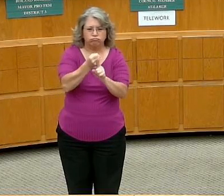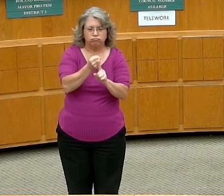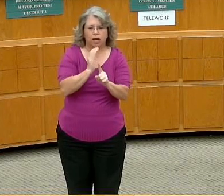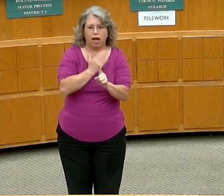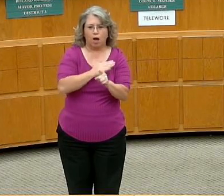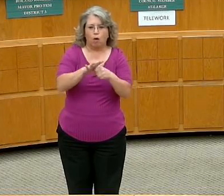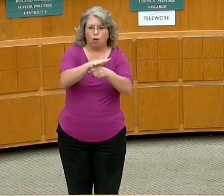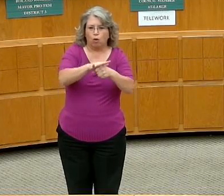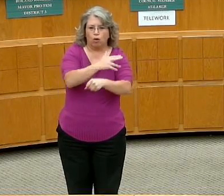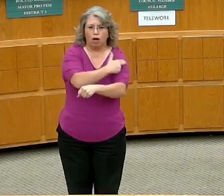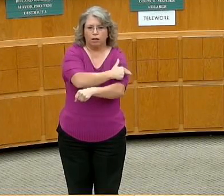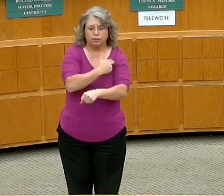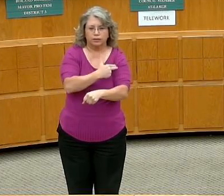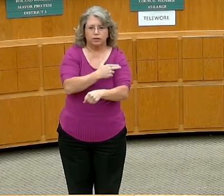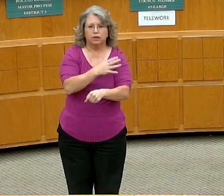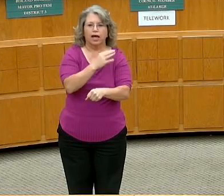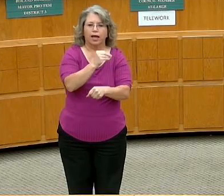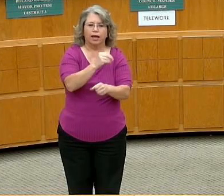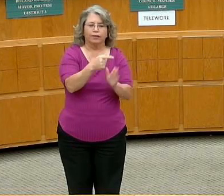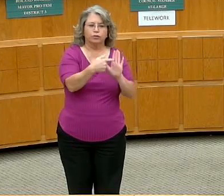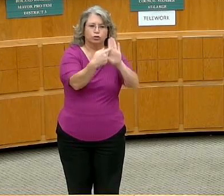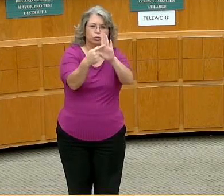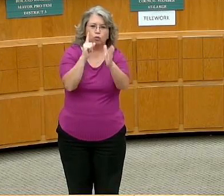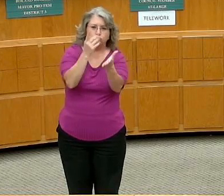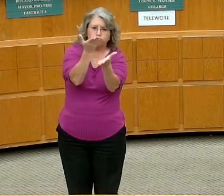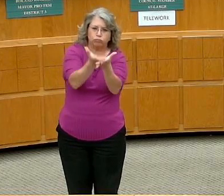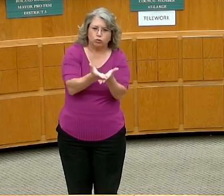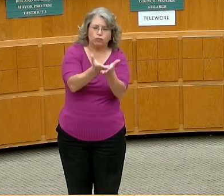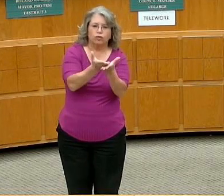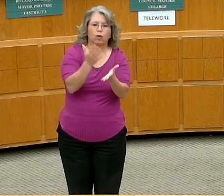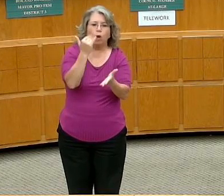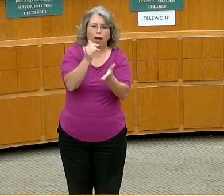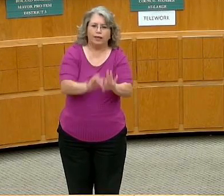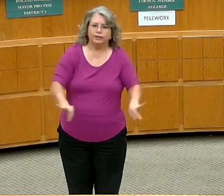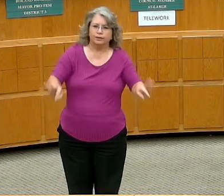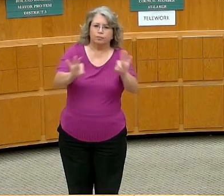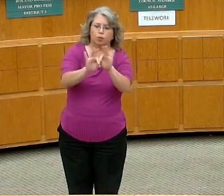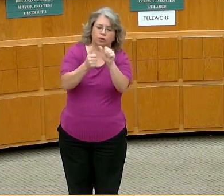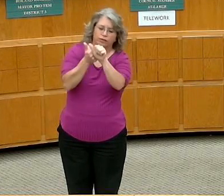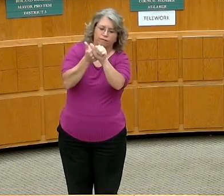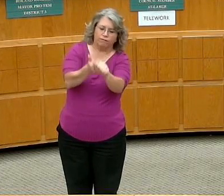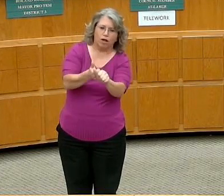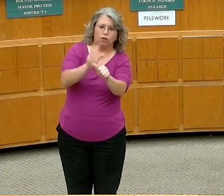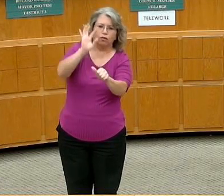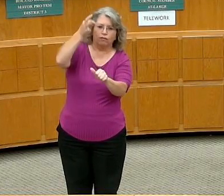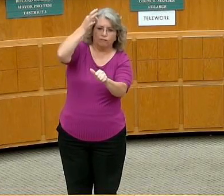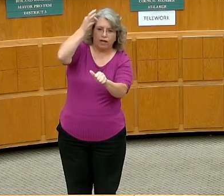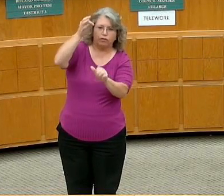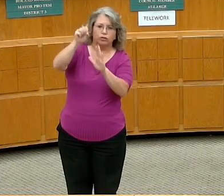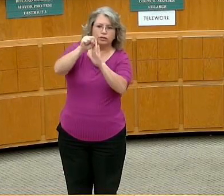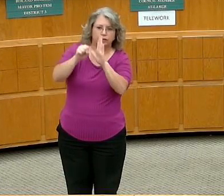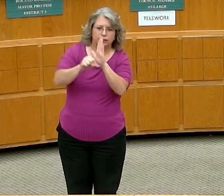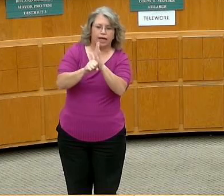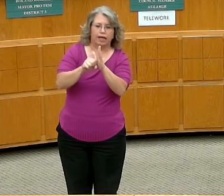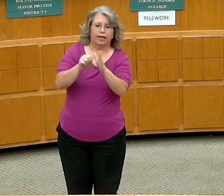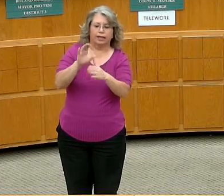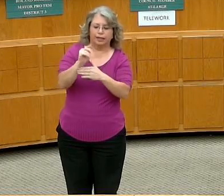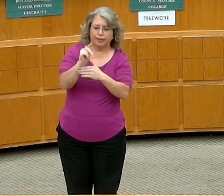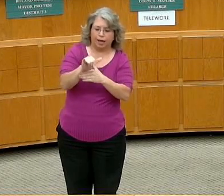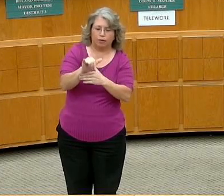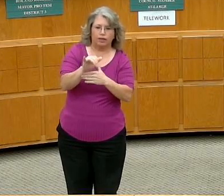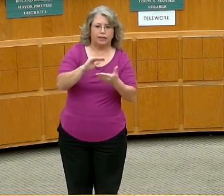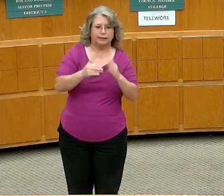community, why it matters for us to follow federal, state, county, and city stay-at-home and